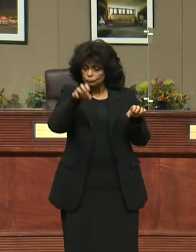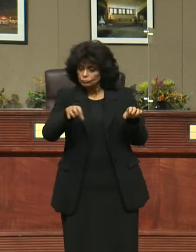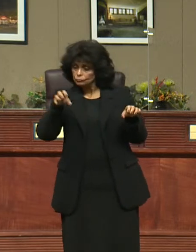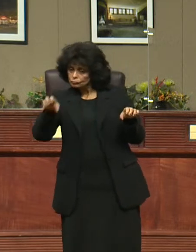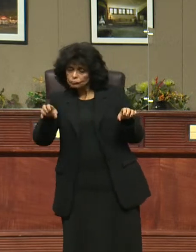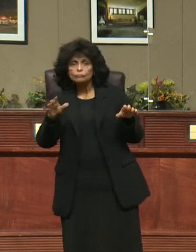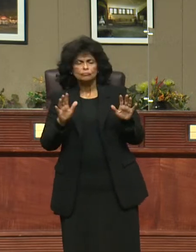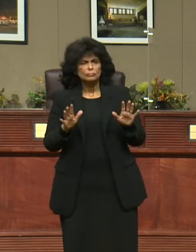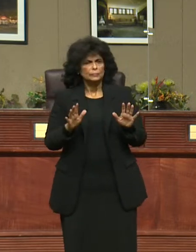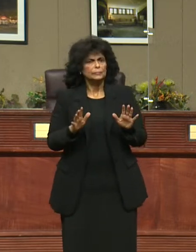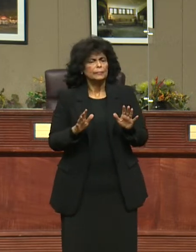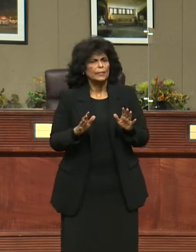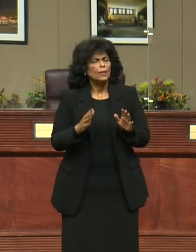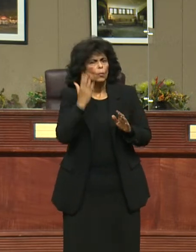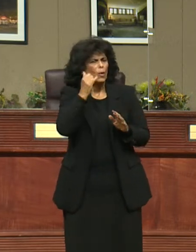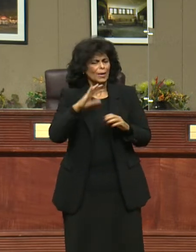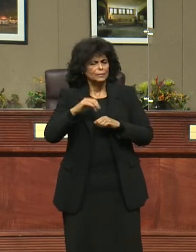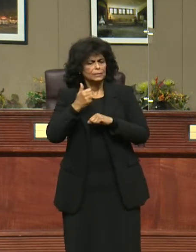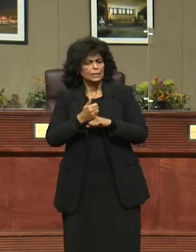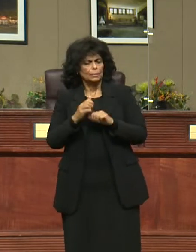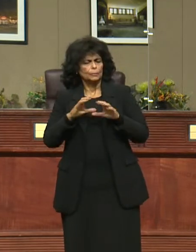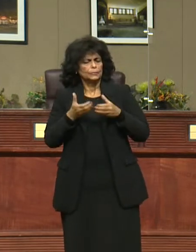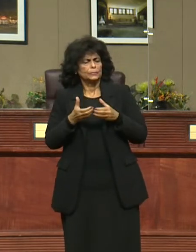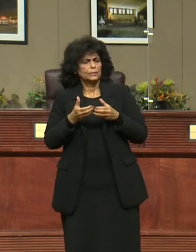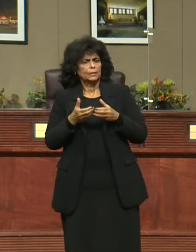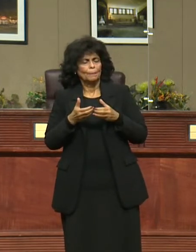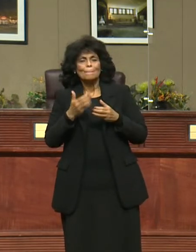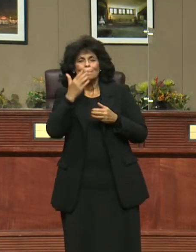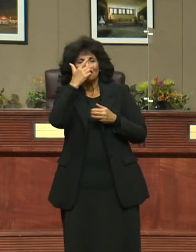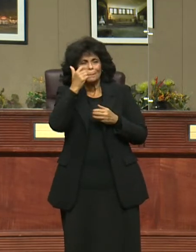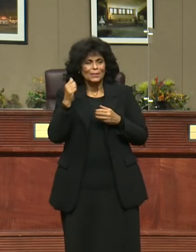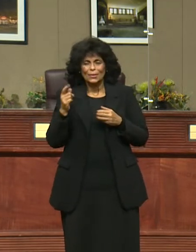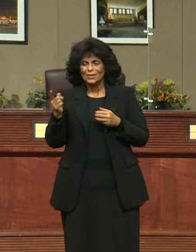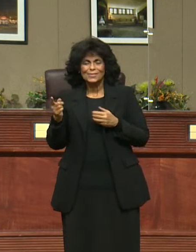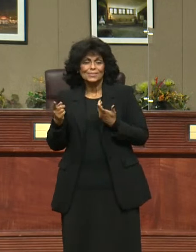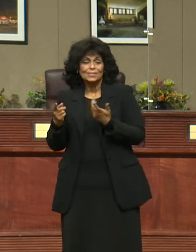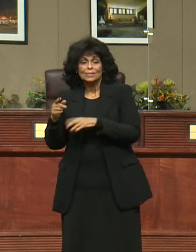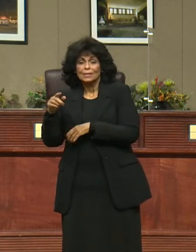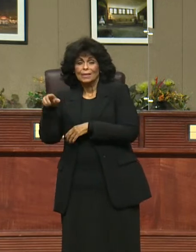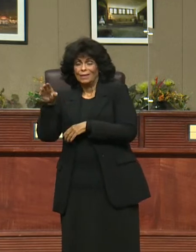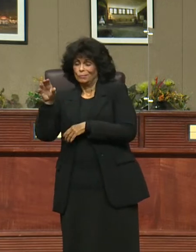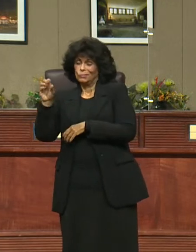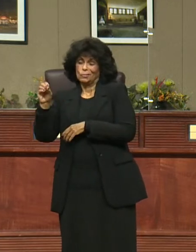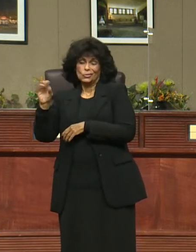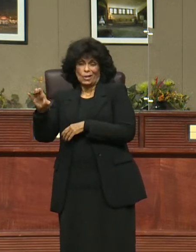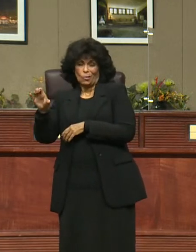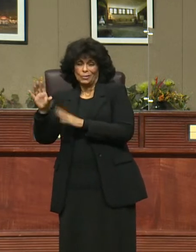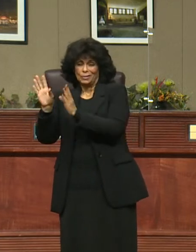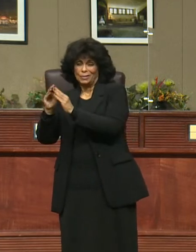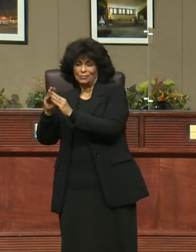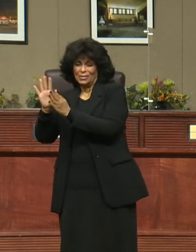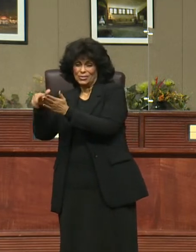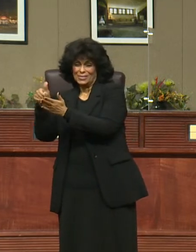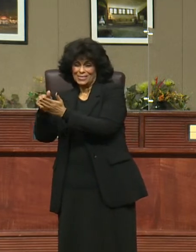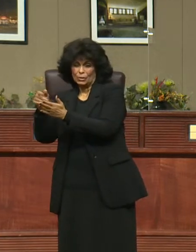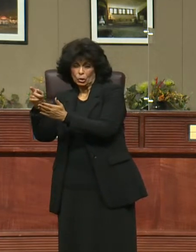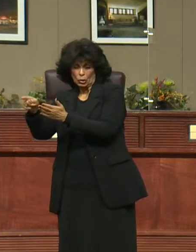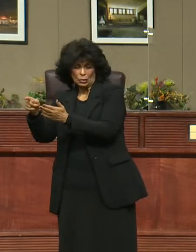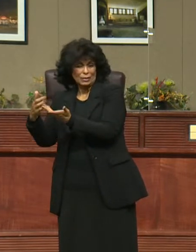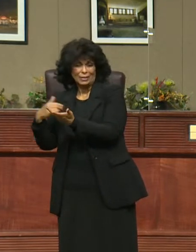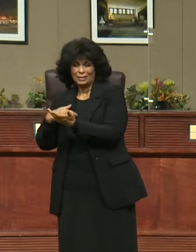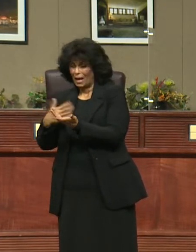the convention center was taking 100% of my time, so that we need to have a separate structure that we'll be able